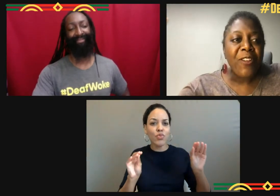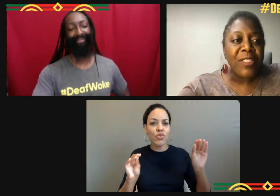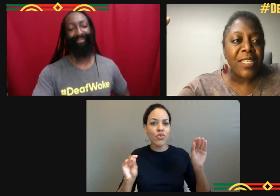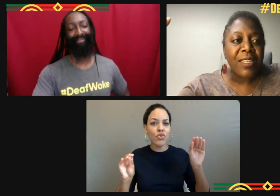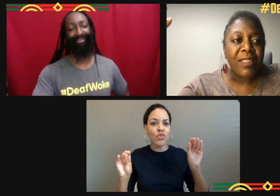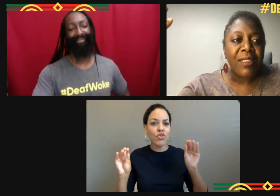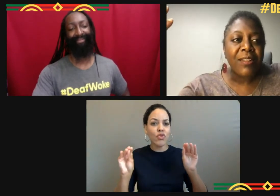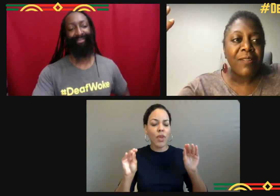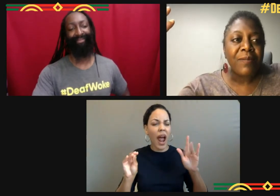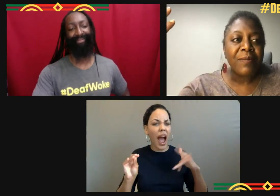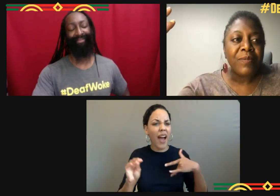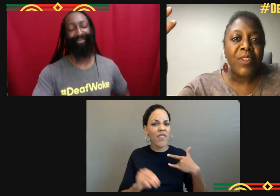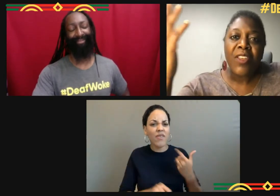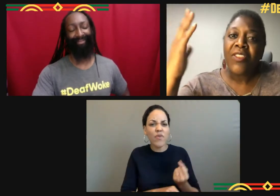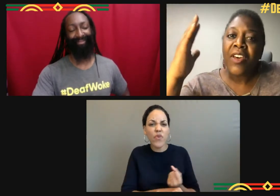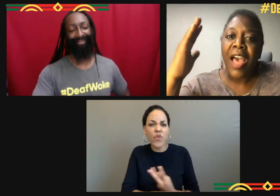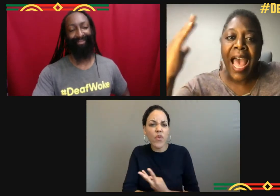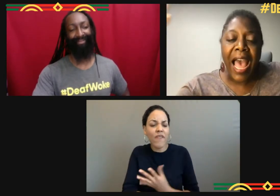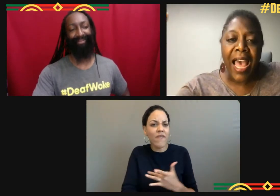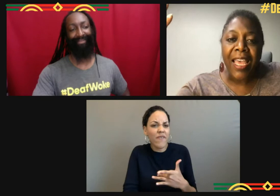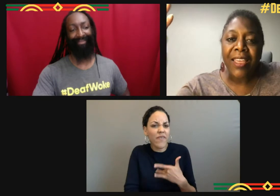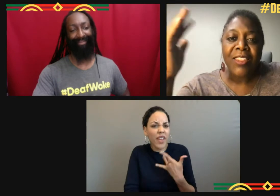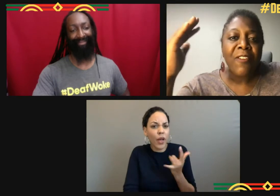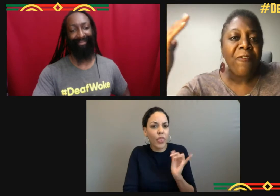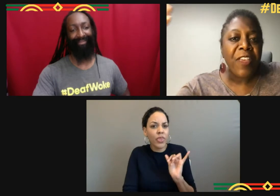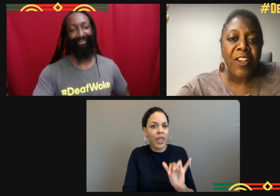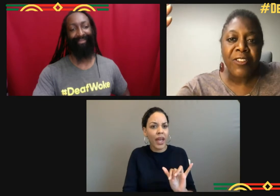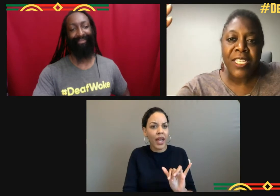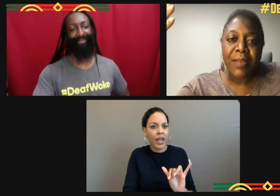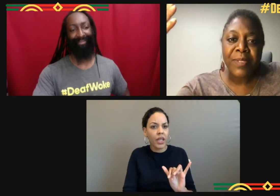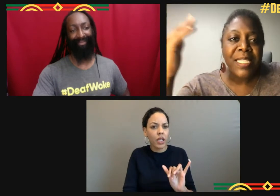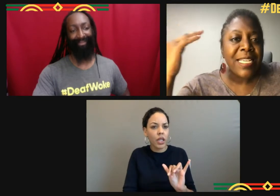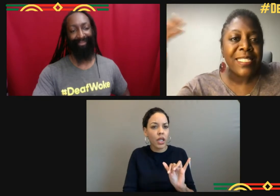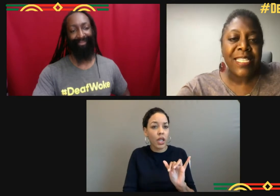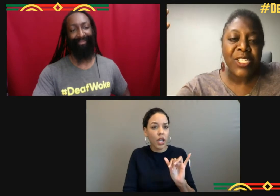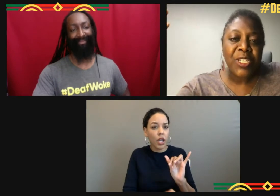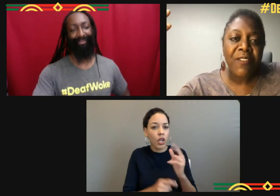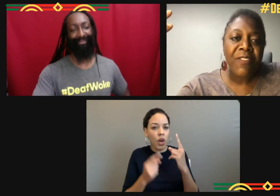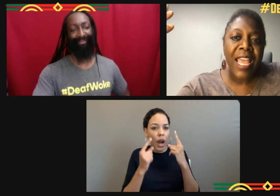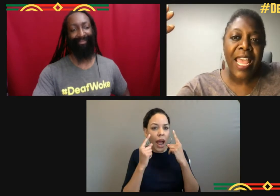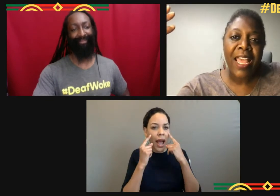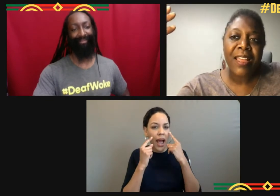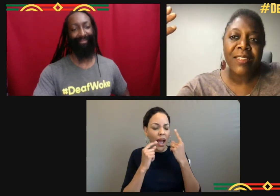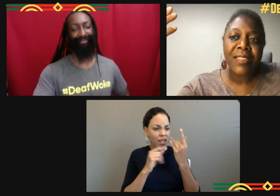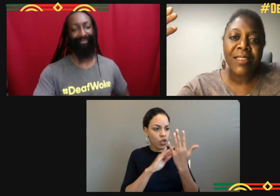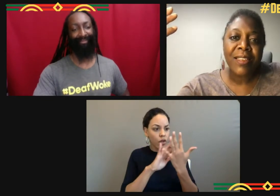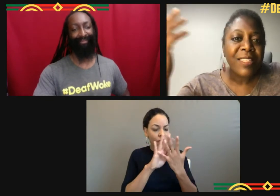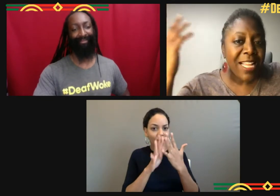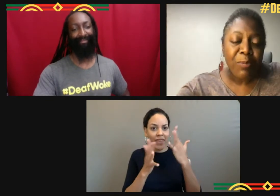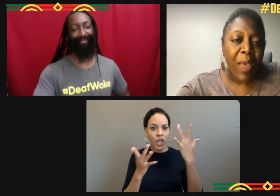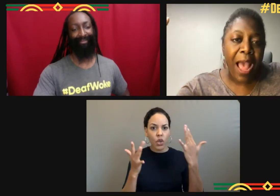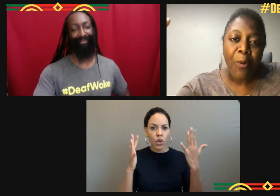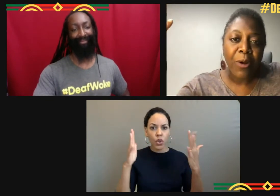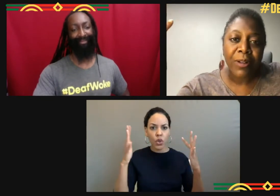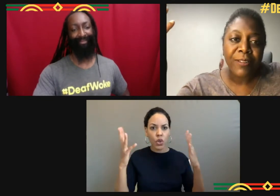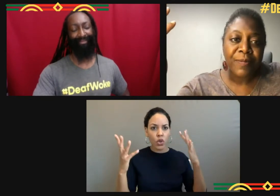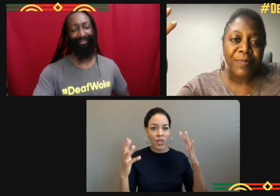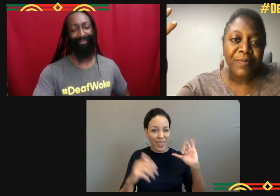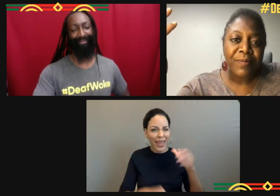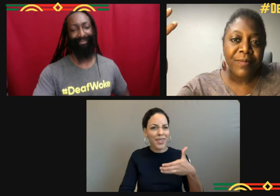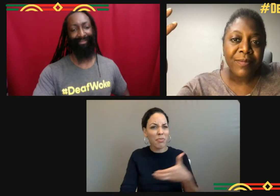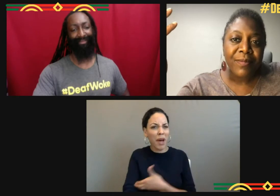I felt it. The eye, the fingertips, the extension of the hand, that's